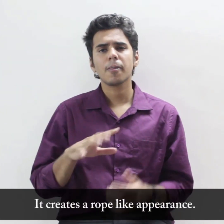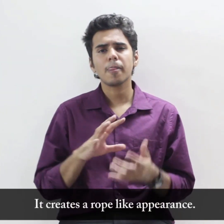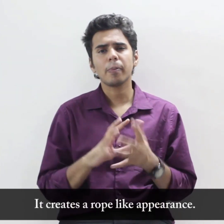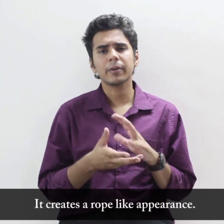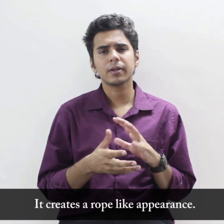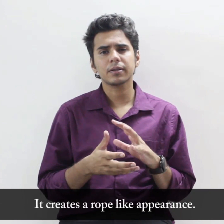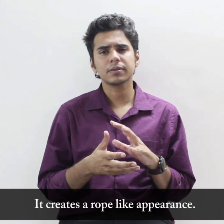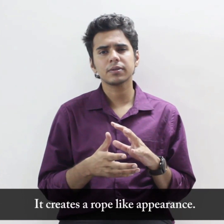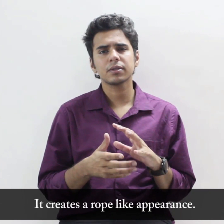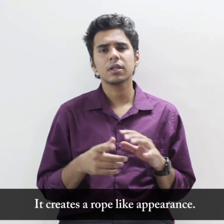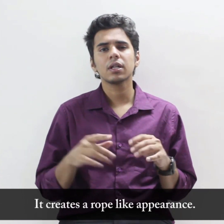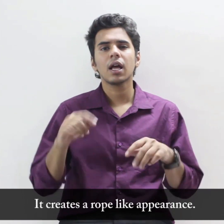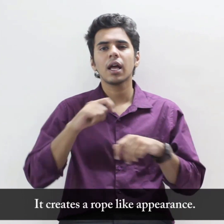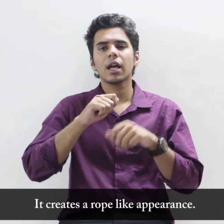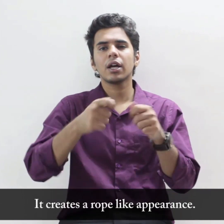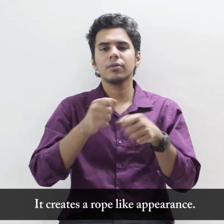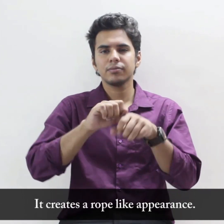It creates a rope-like appearance.